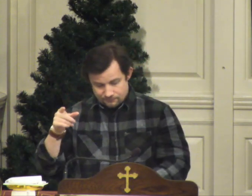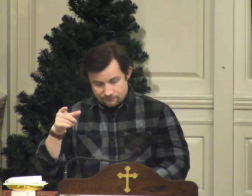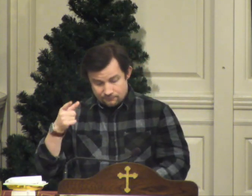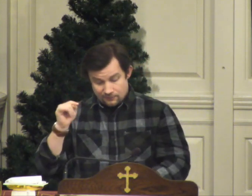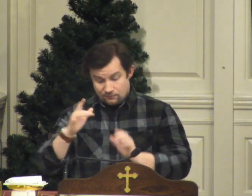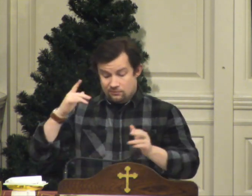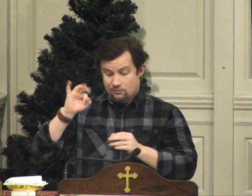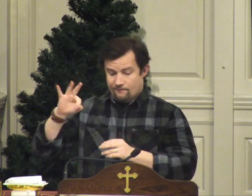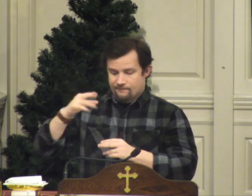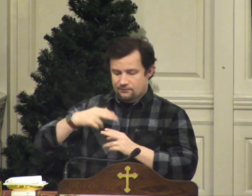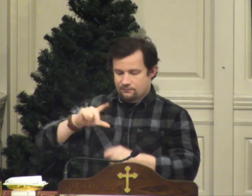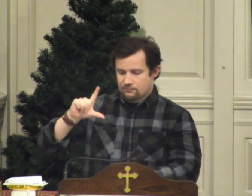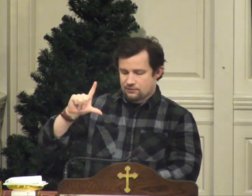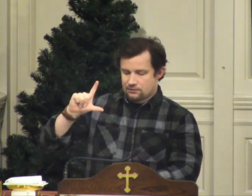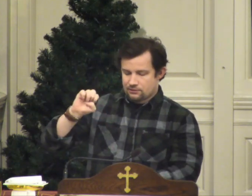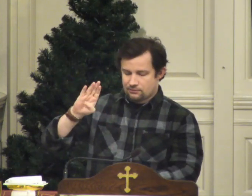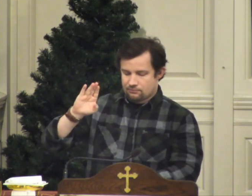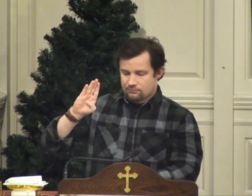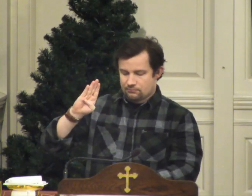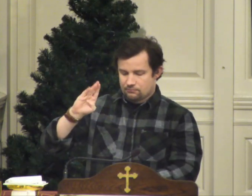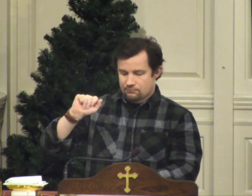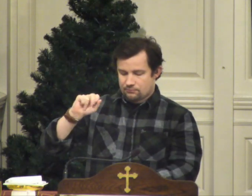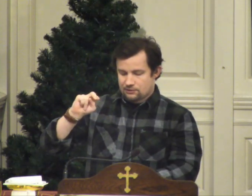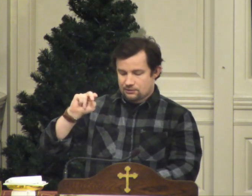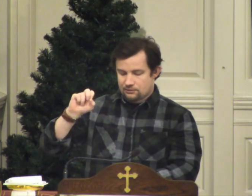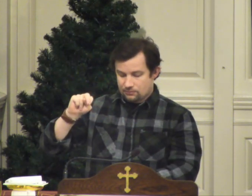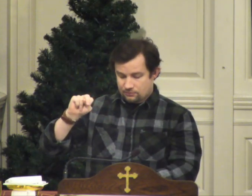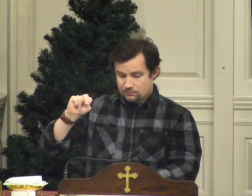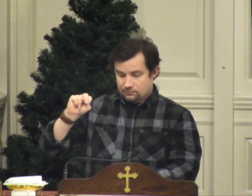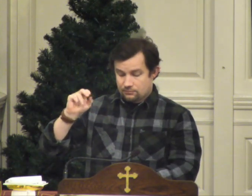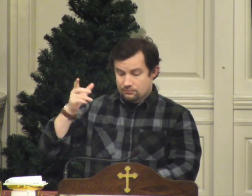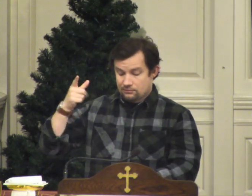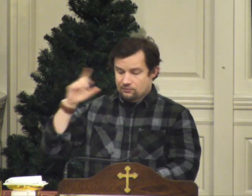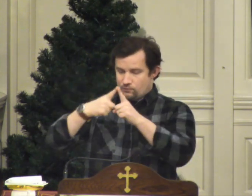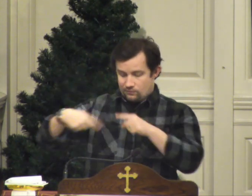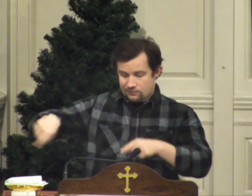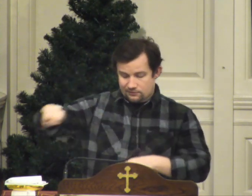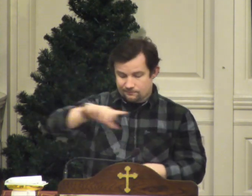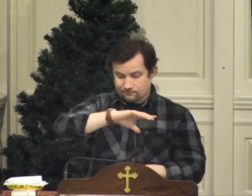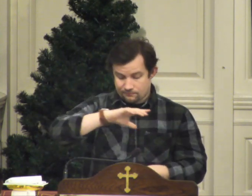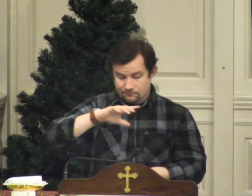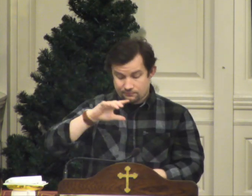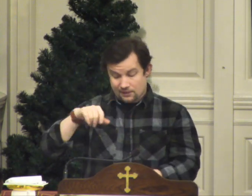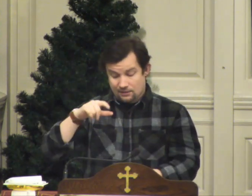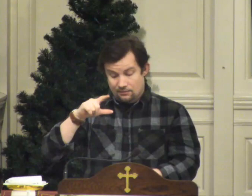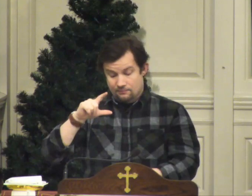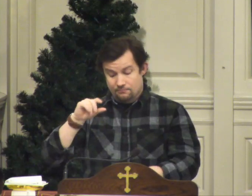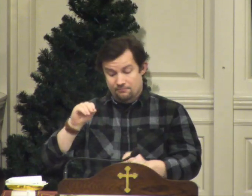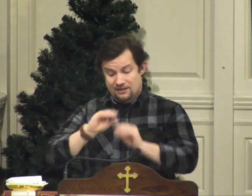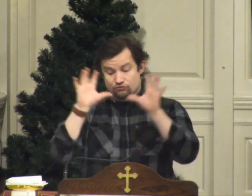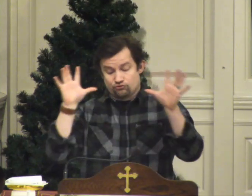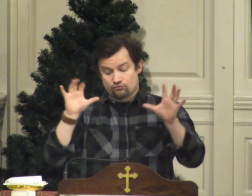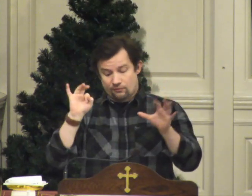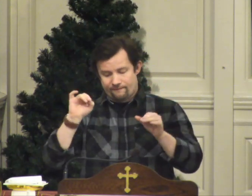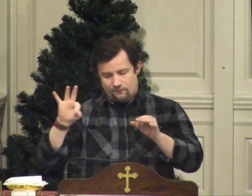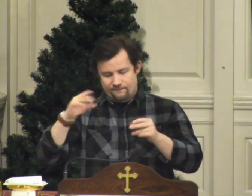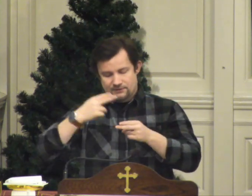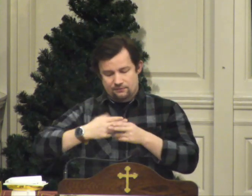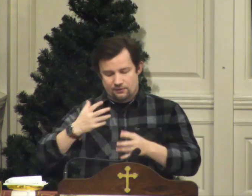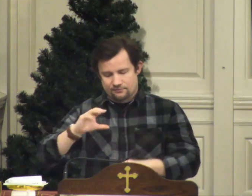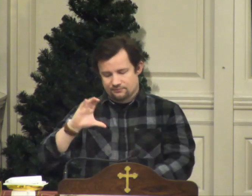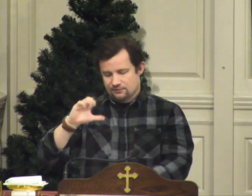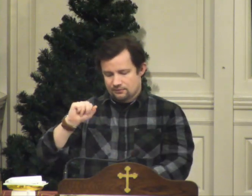song. The glory of Lebanon will be given to them, the splendor of Carmel and Sharon.